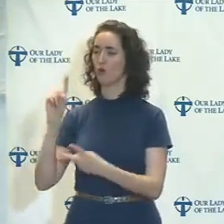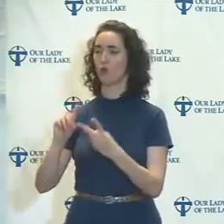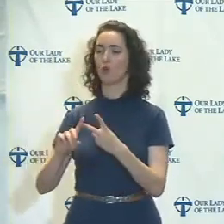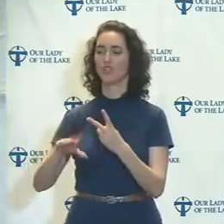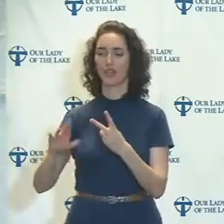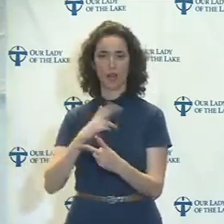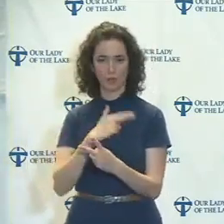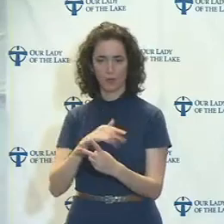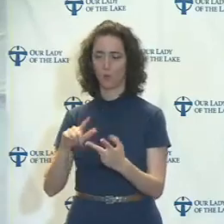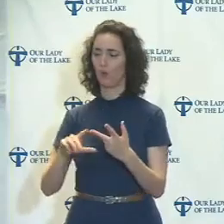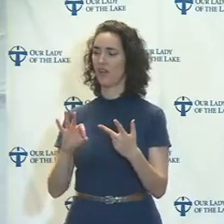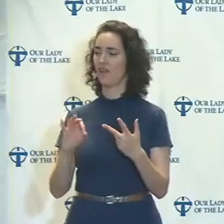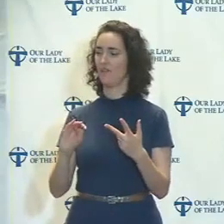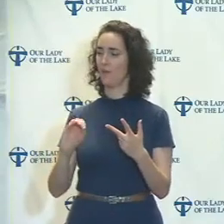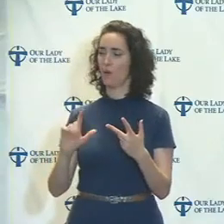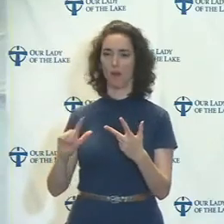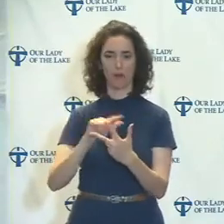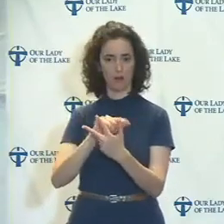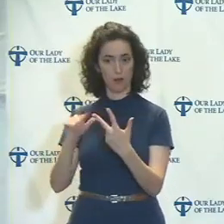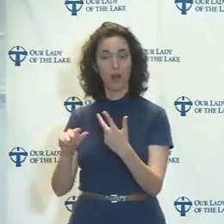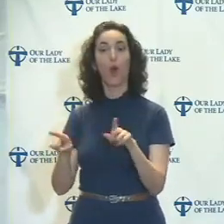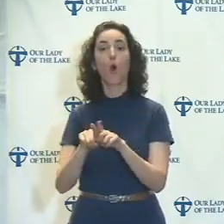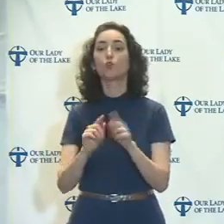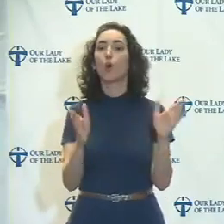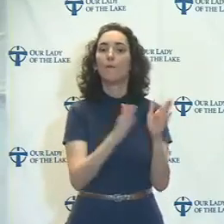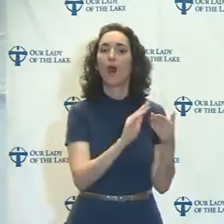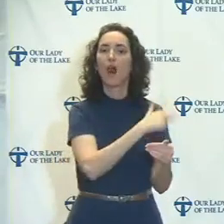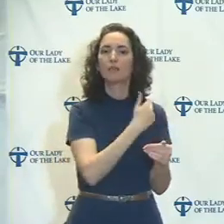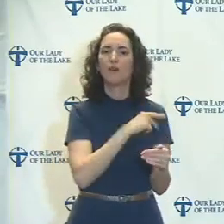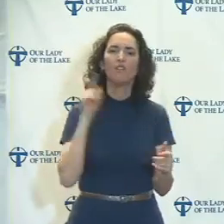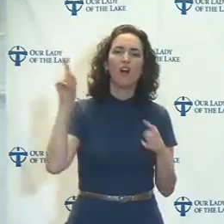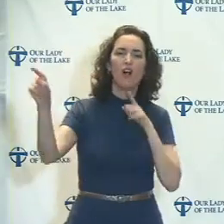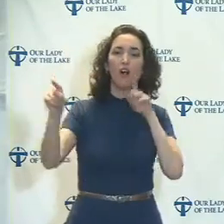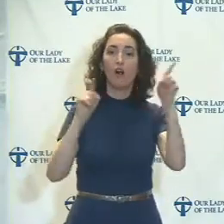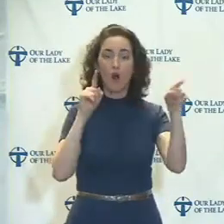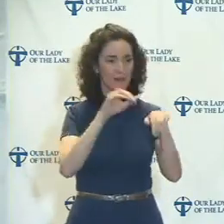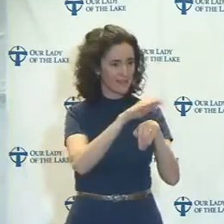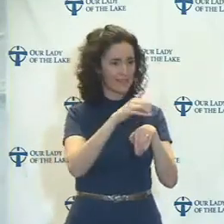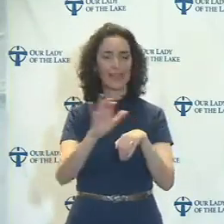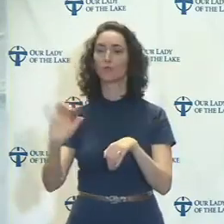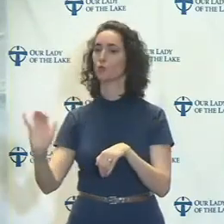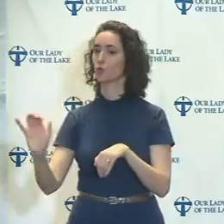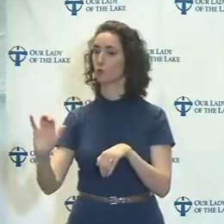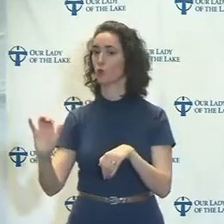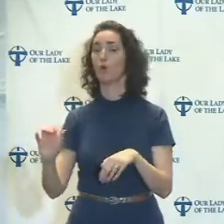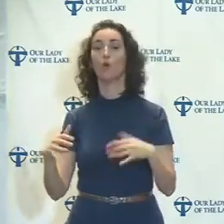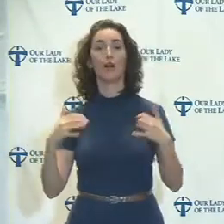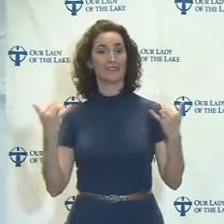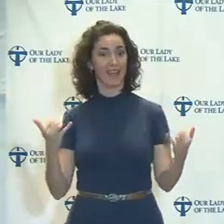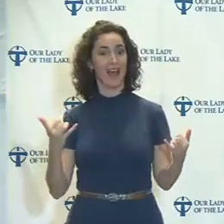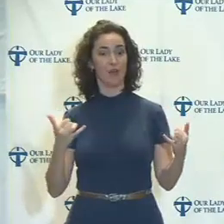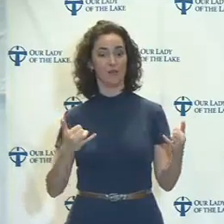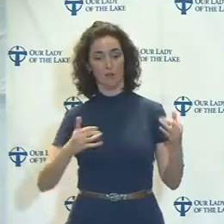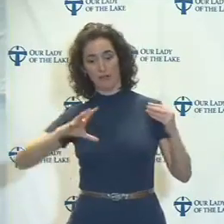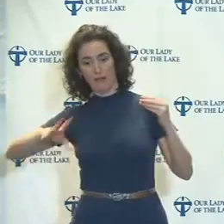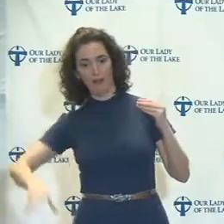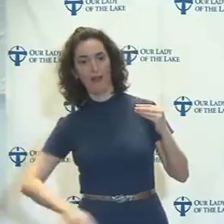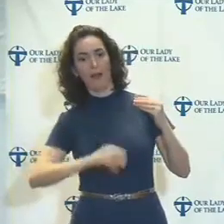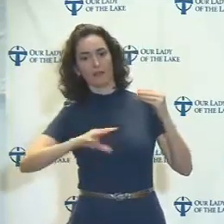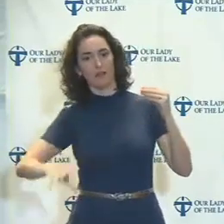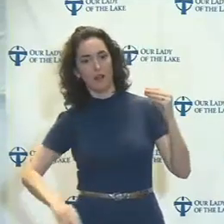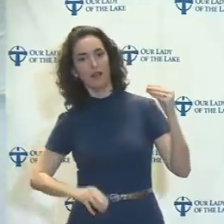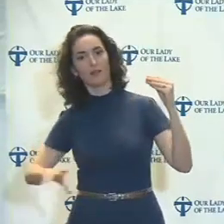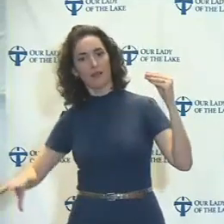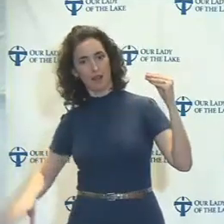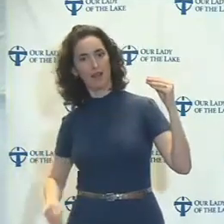also includes our rural hospitals. So what this represents is just an evolution of what we've been currently doing so